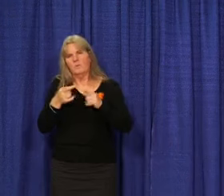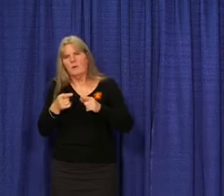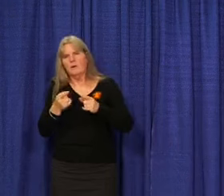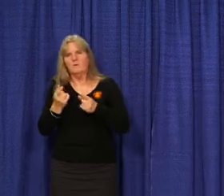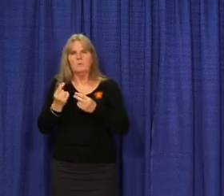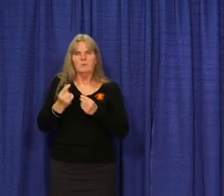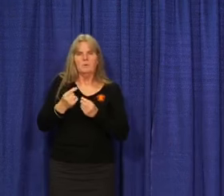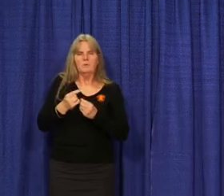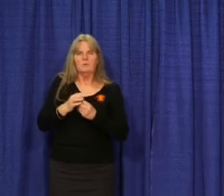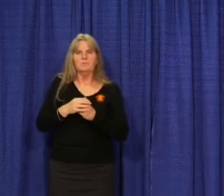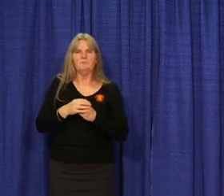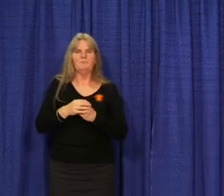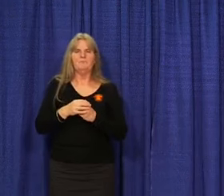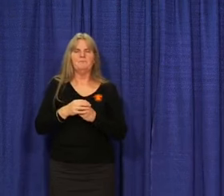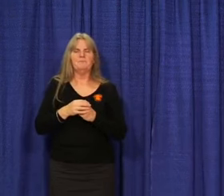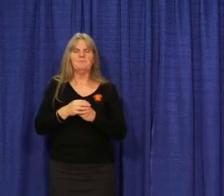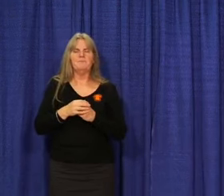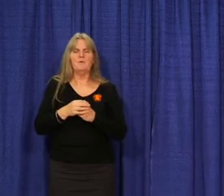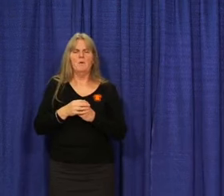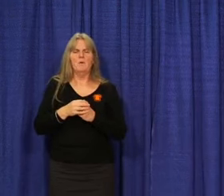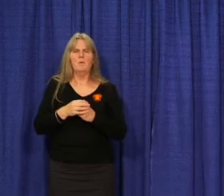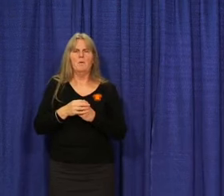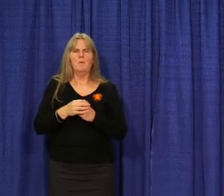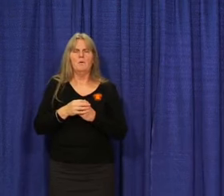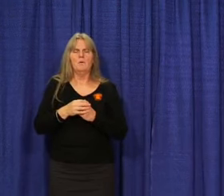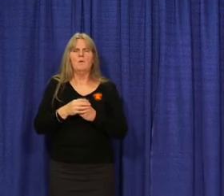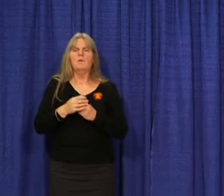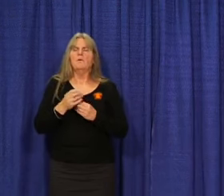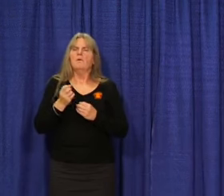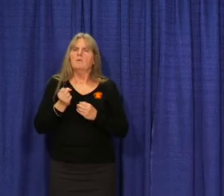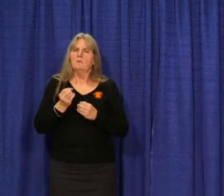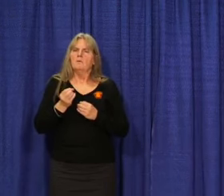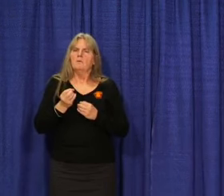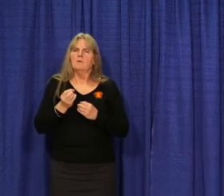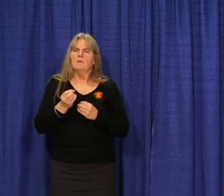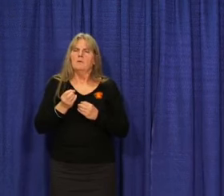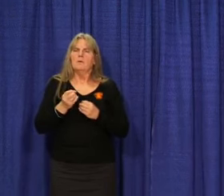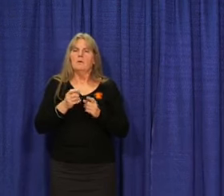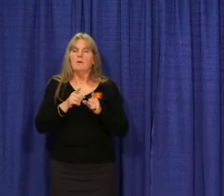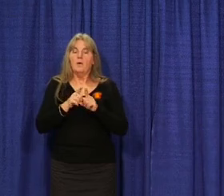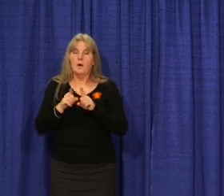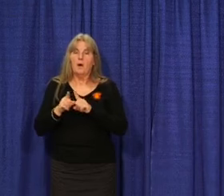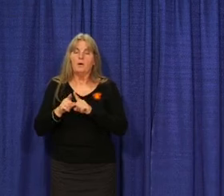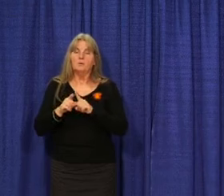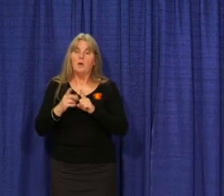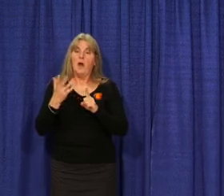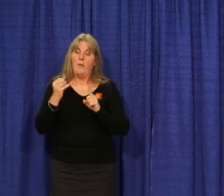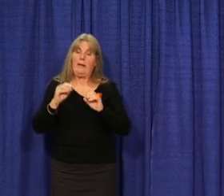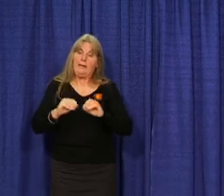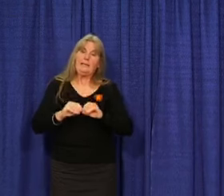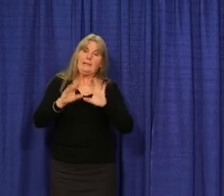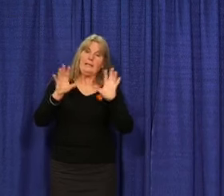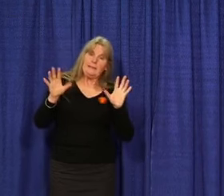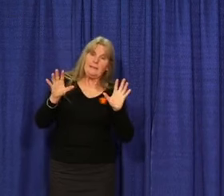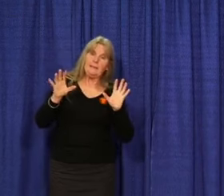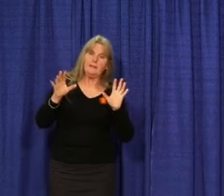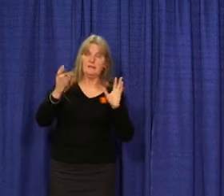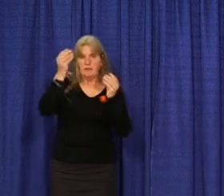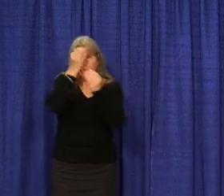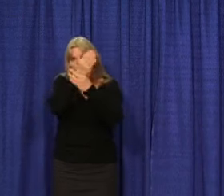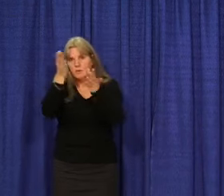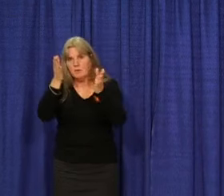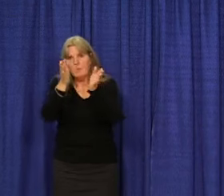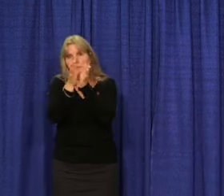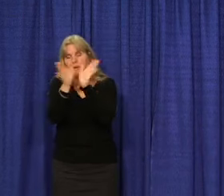core purpose of doing a communication, as well as much transparency as we can afford. So, for instance,